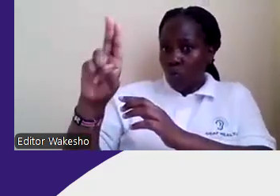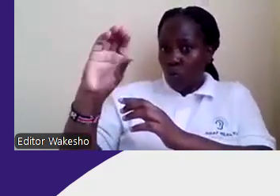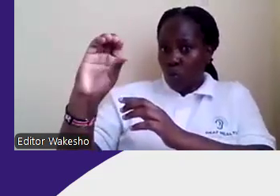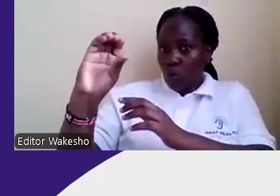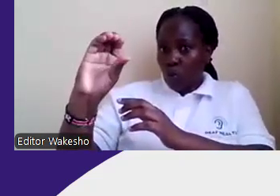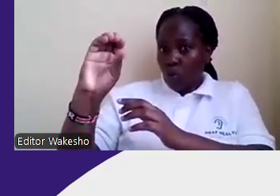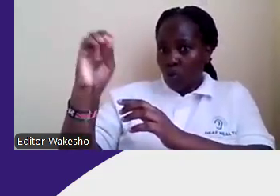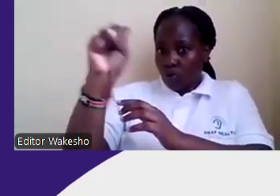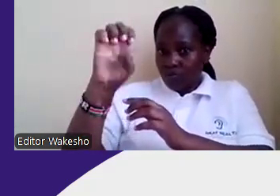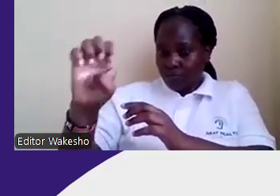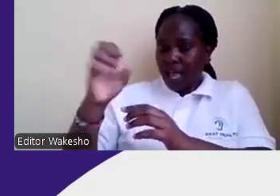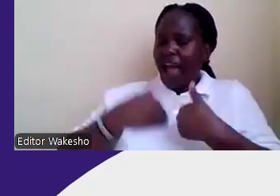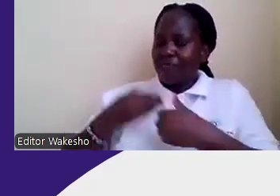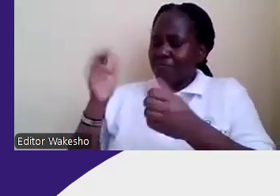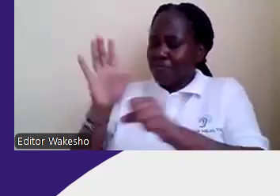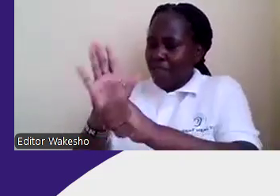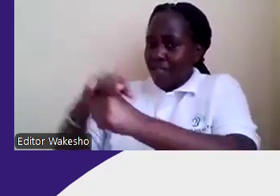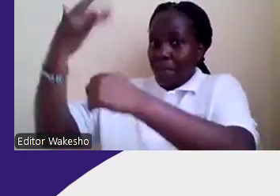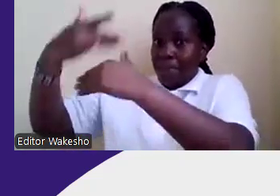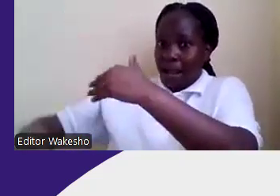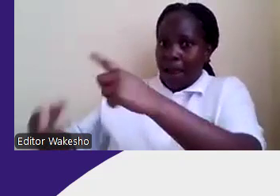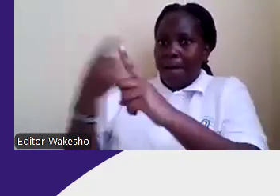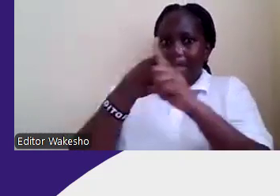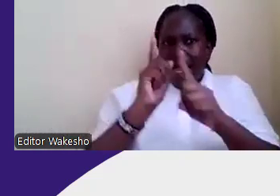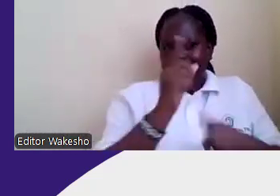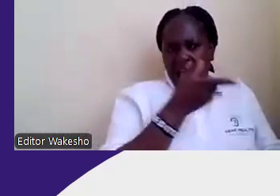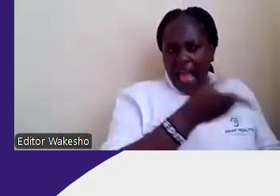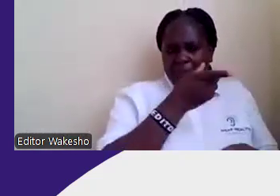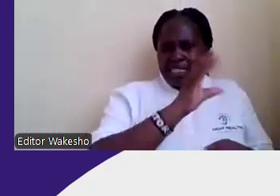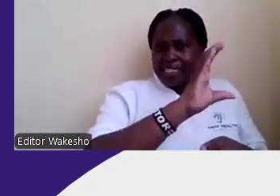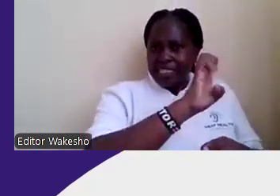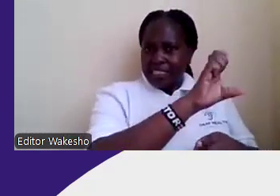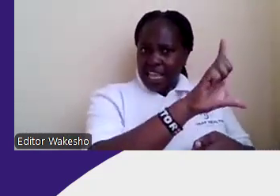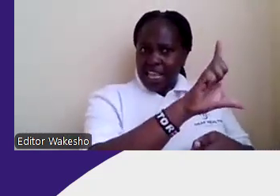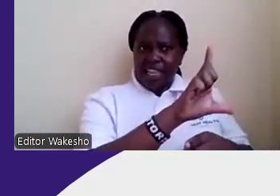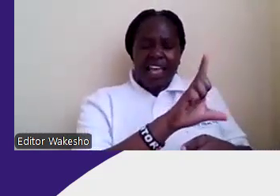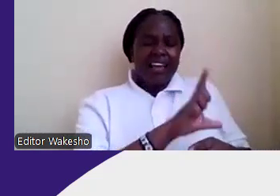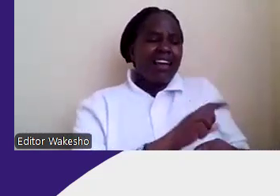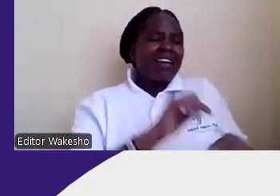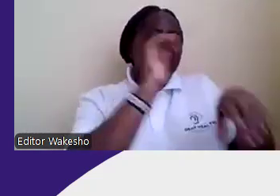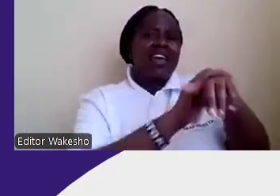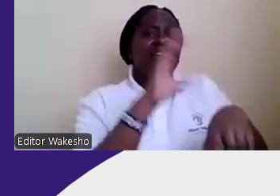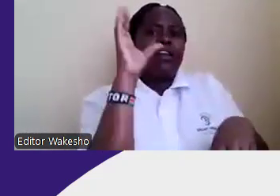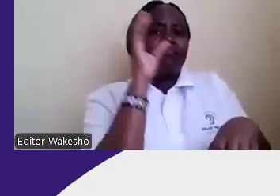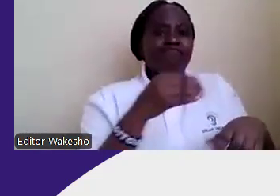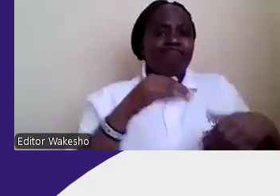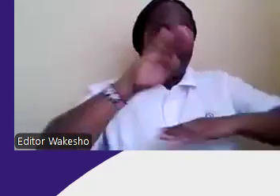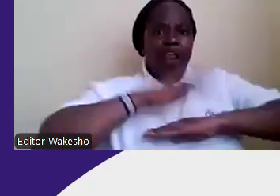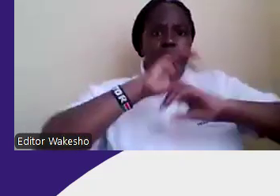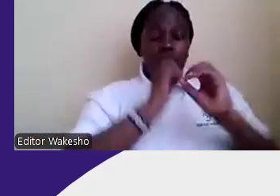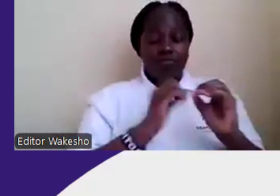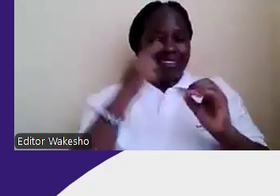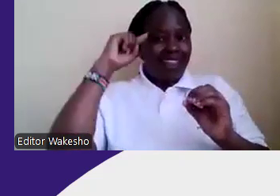have too much glucose in the blood, but the cells are still starving because they don't have access. Think about it like a situation